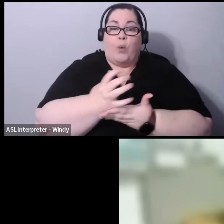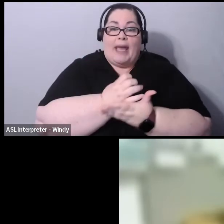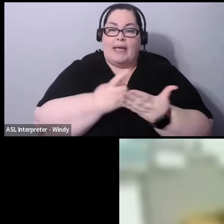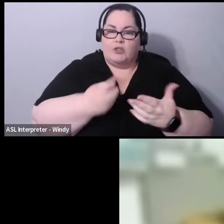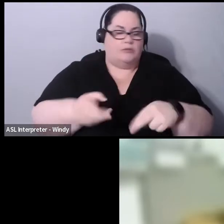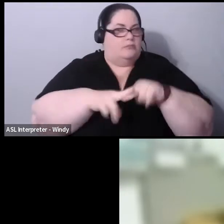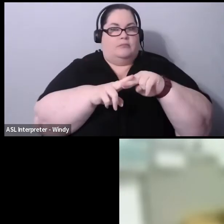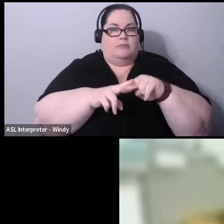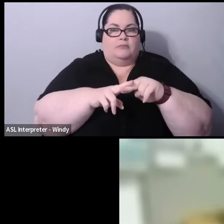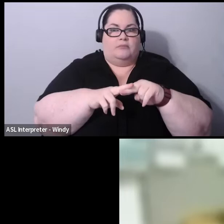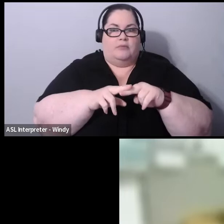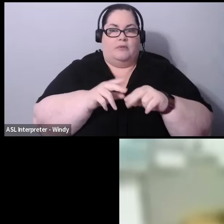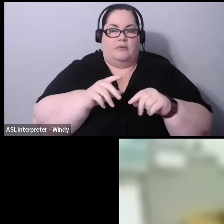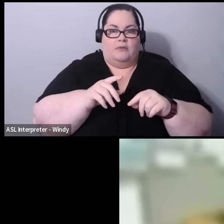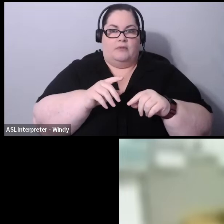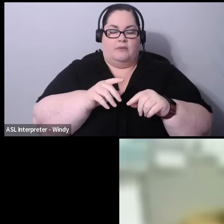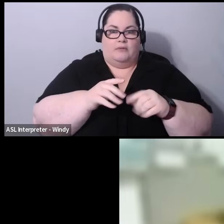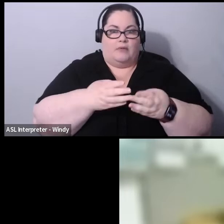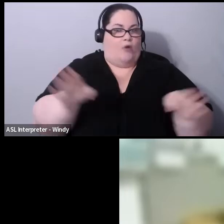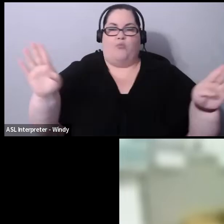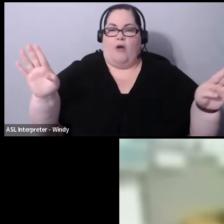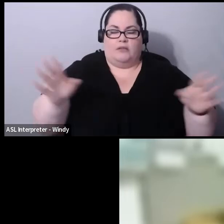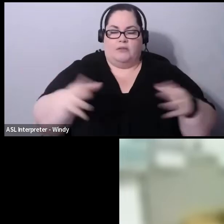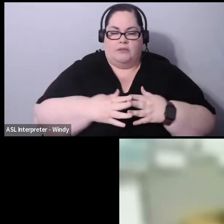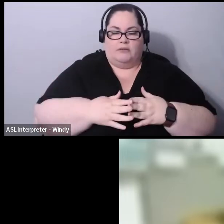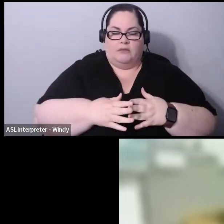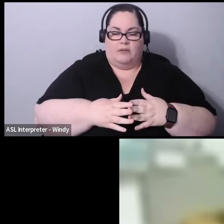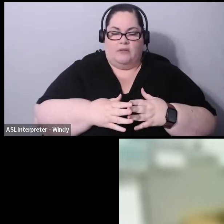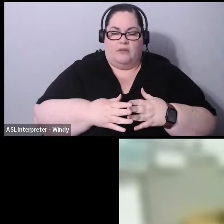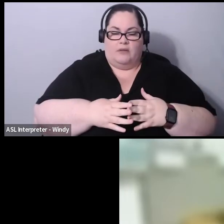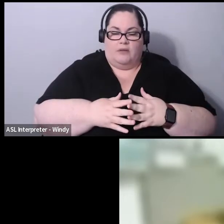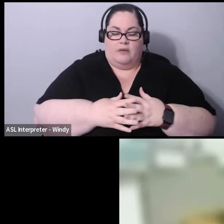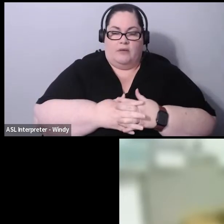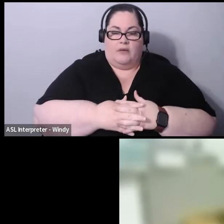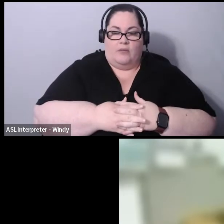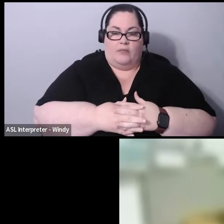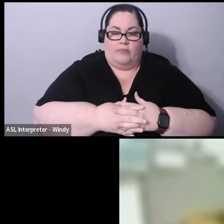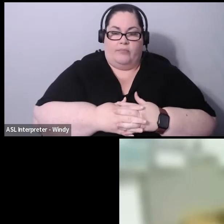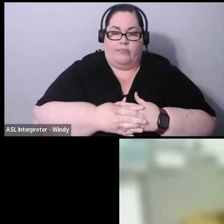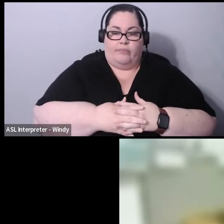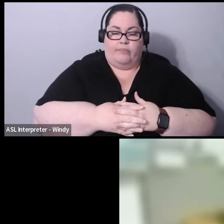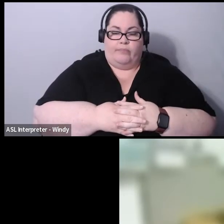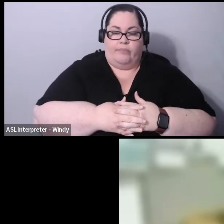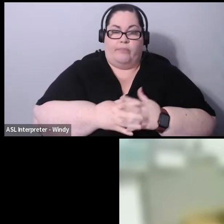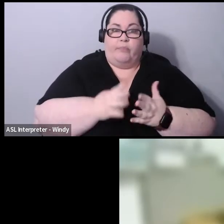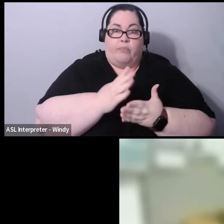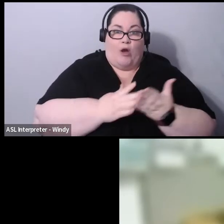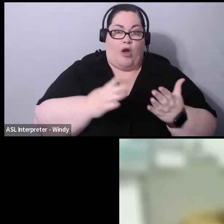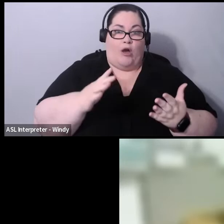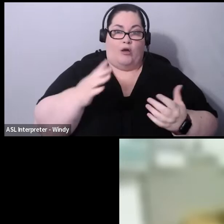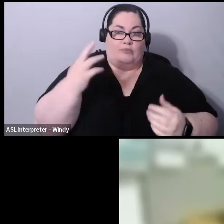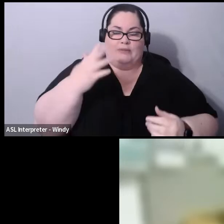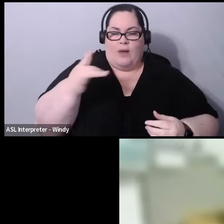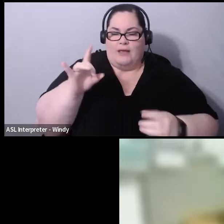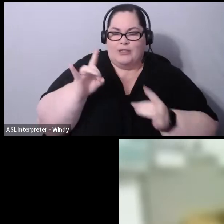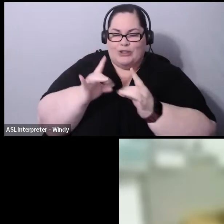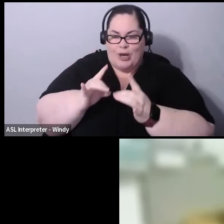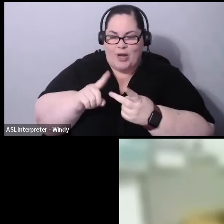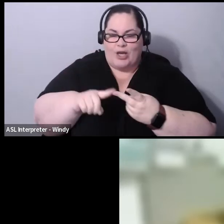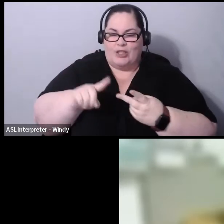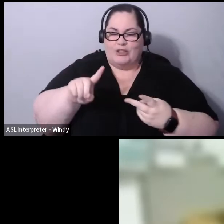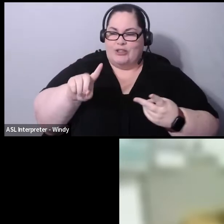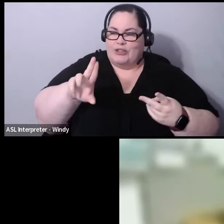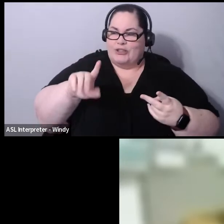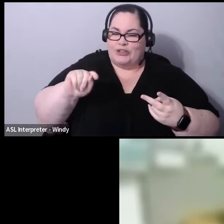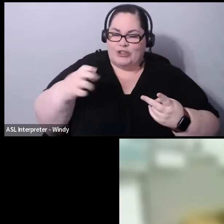board. And partly that's because of places like Starbucks and Dutch Brothers, where they're paying $20